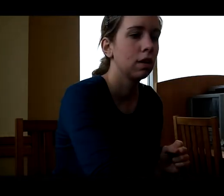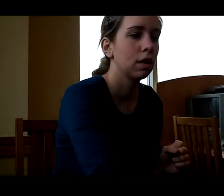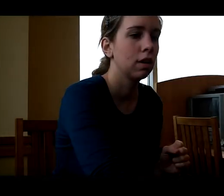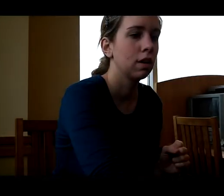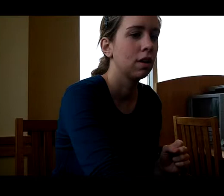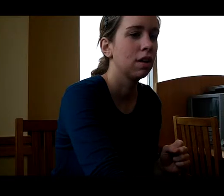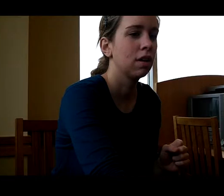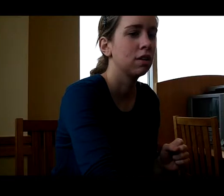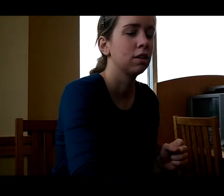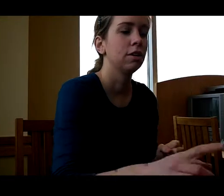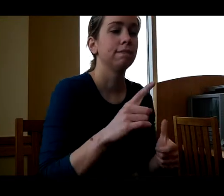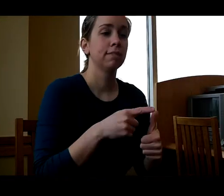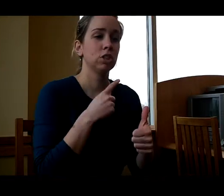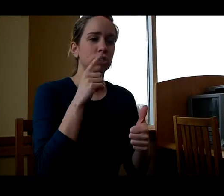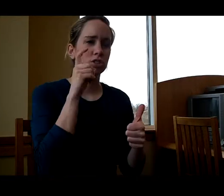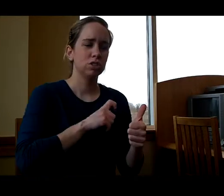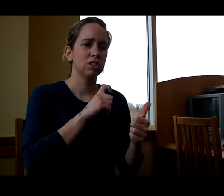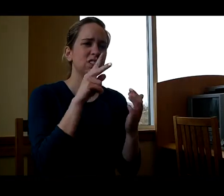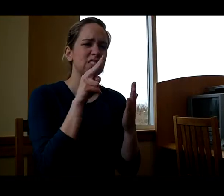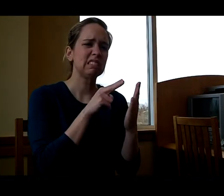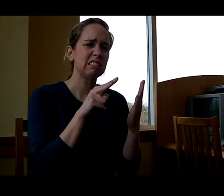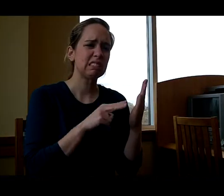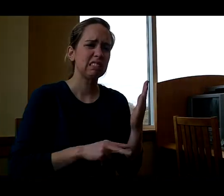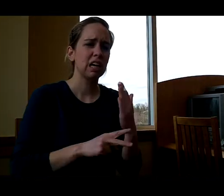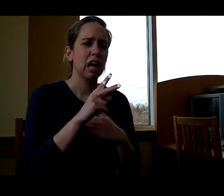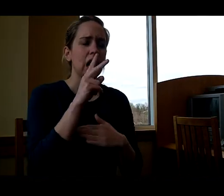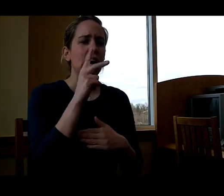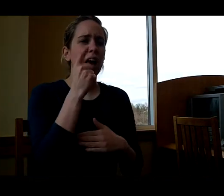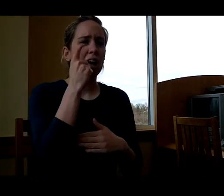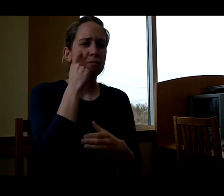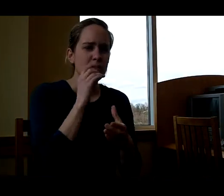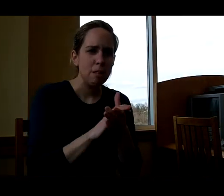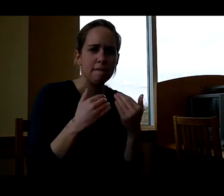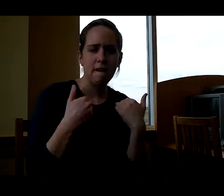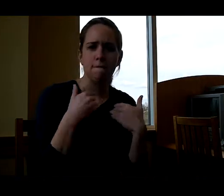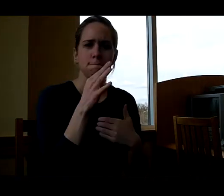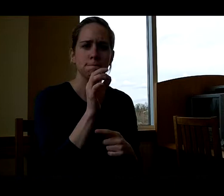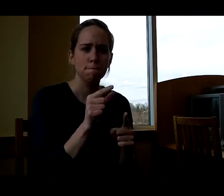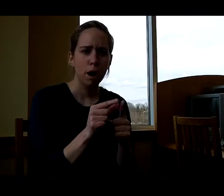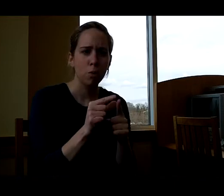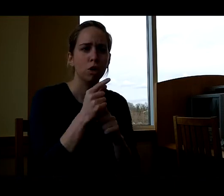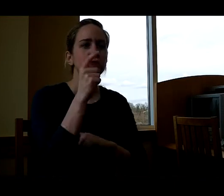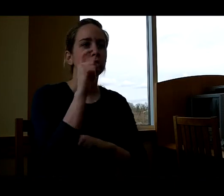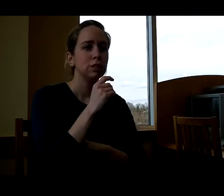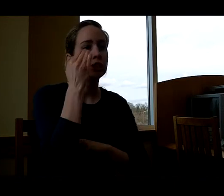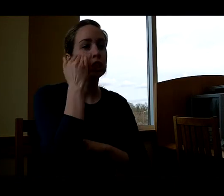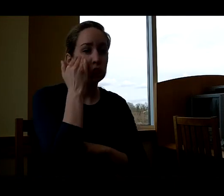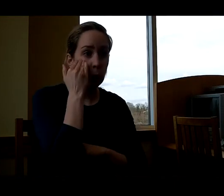the notebook, I've got, I believe, 9 vocabulary words that we need to make sure that we know for sure and get those in. So what I've got